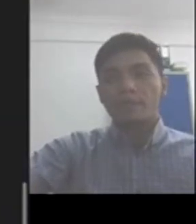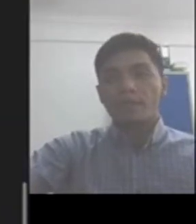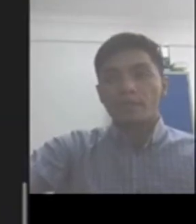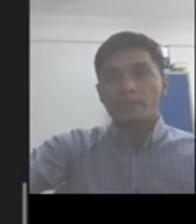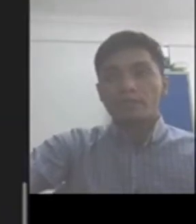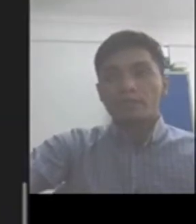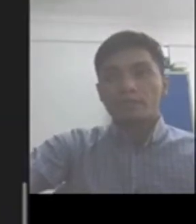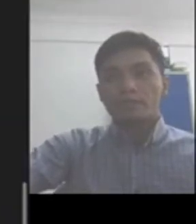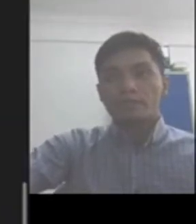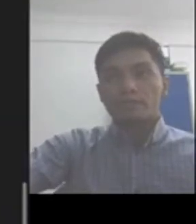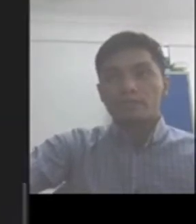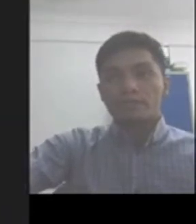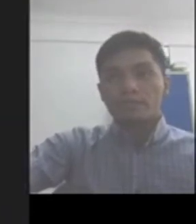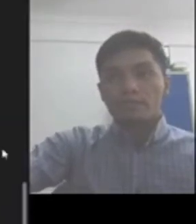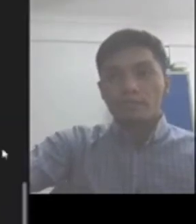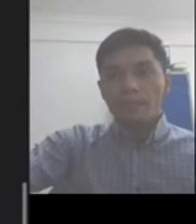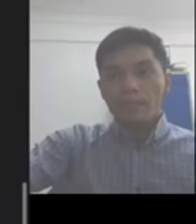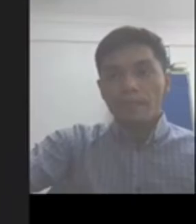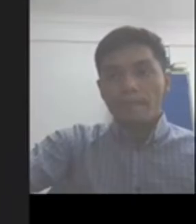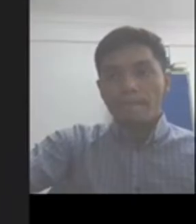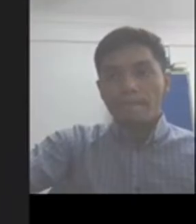Alright.